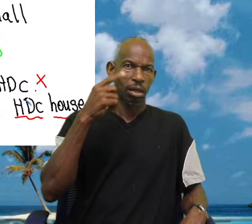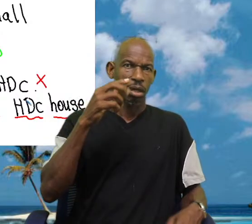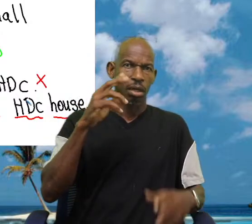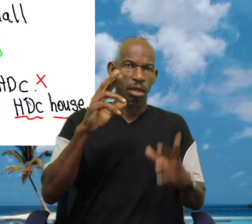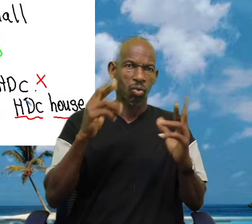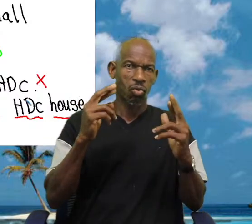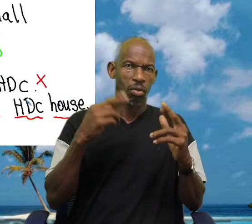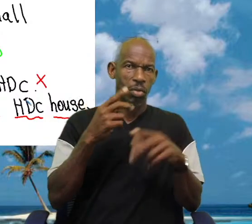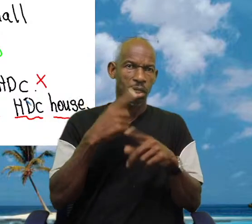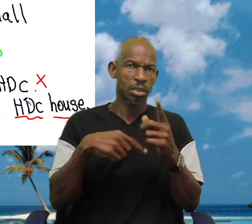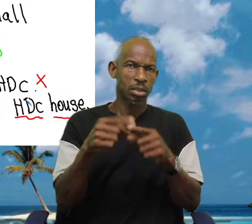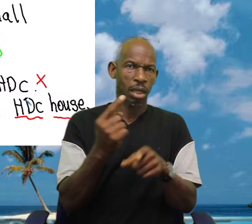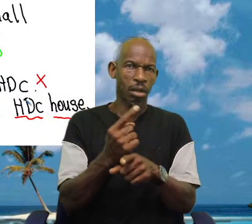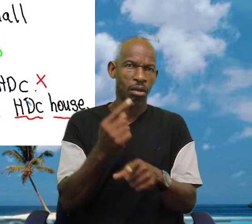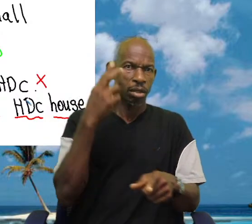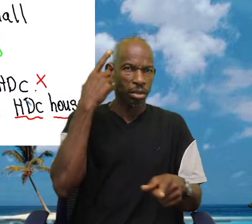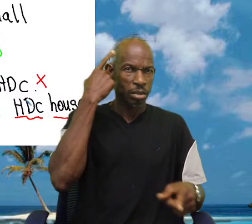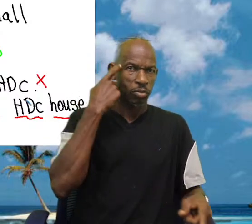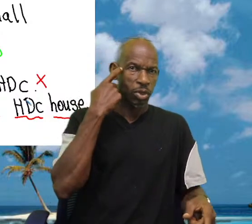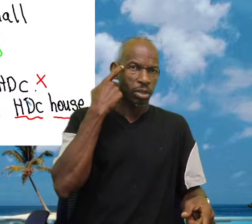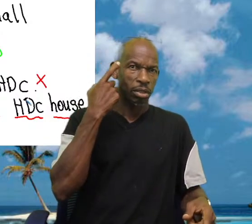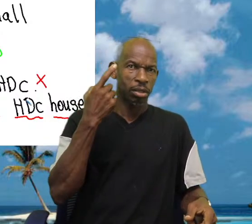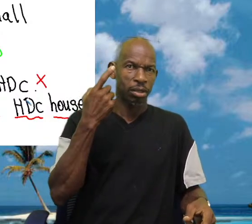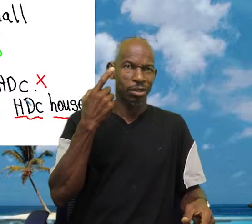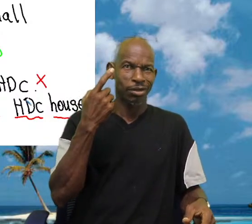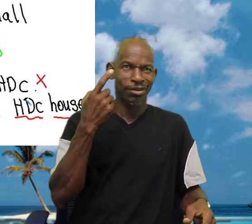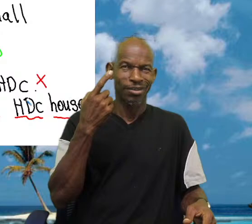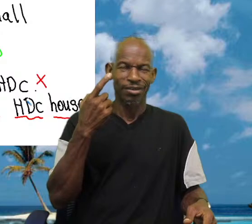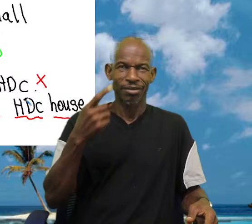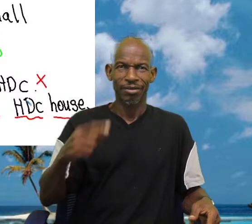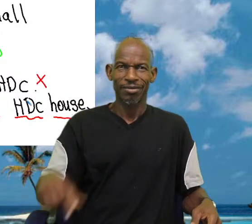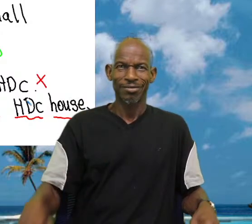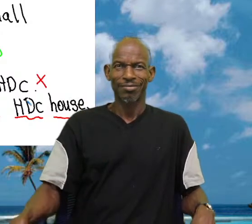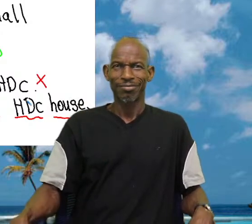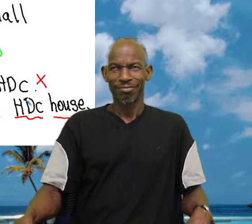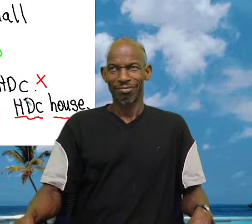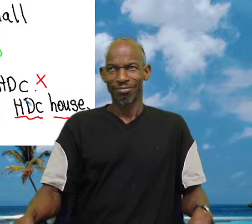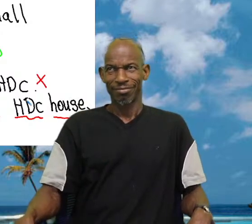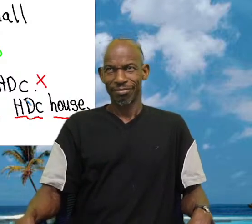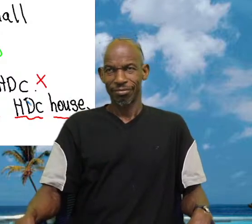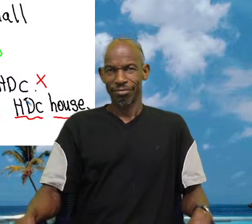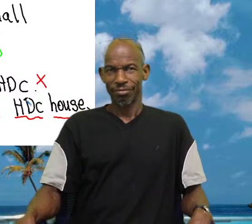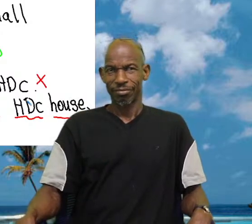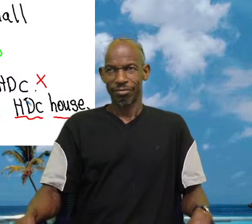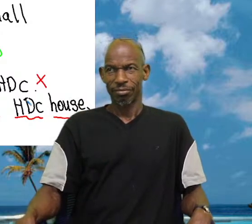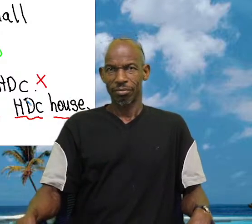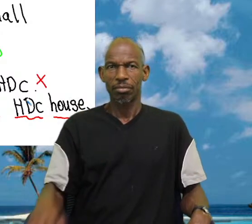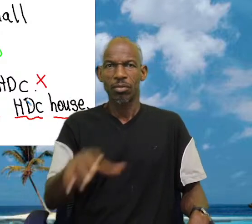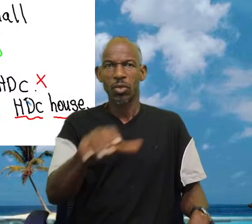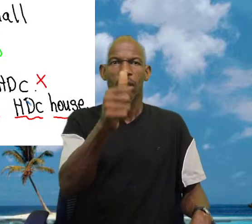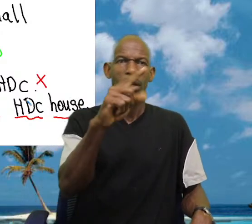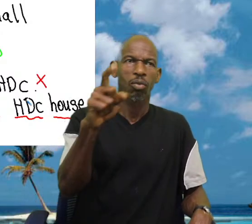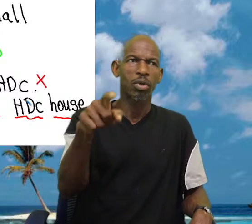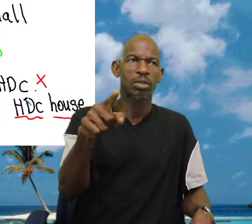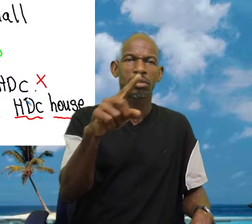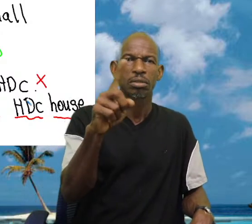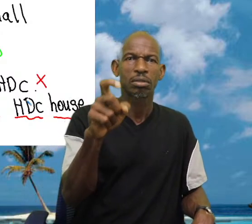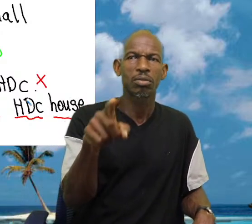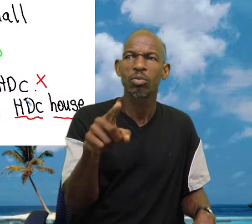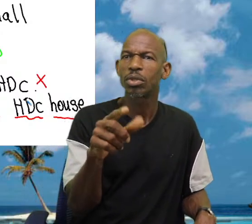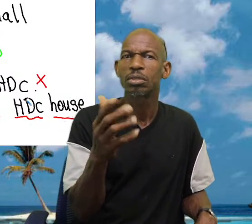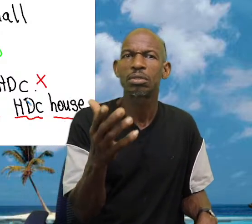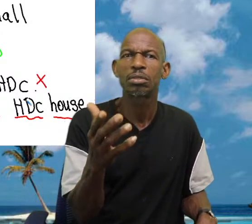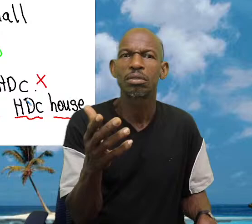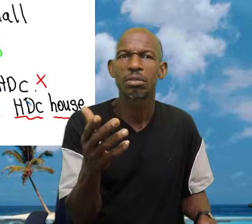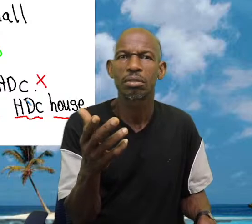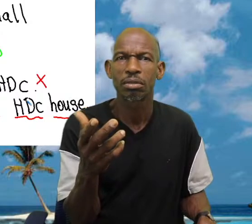So this is the correct way to say a house, HGC house. All right. Any other question? Sabriki, you have